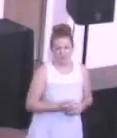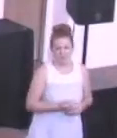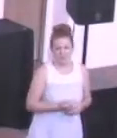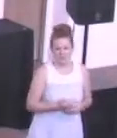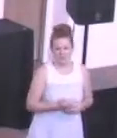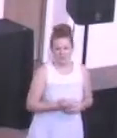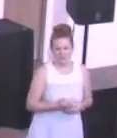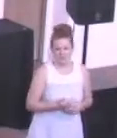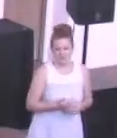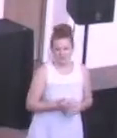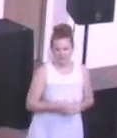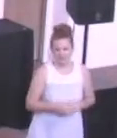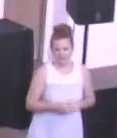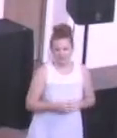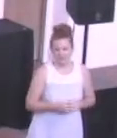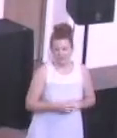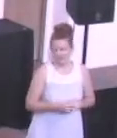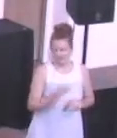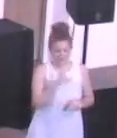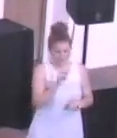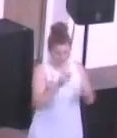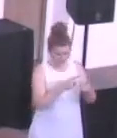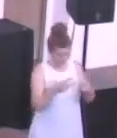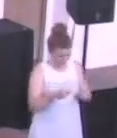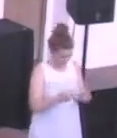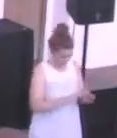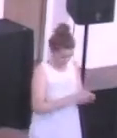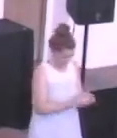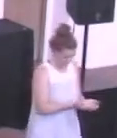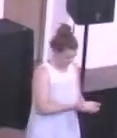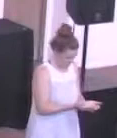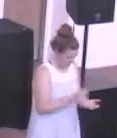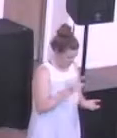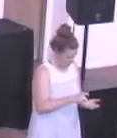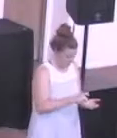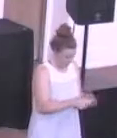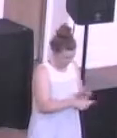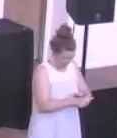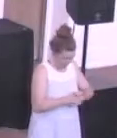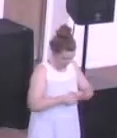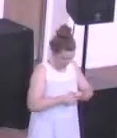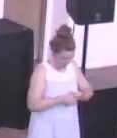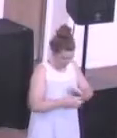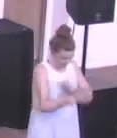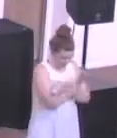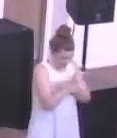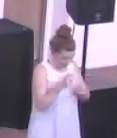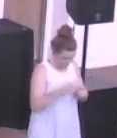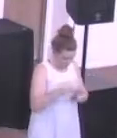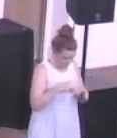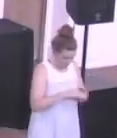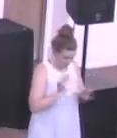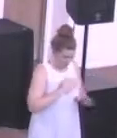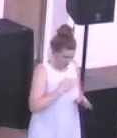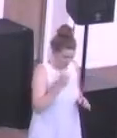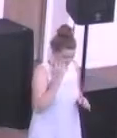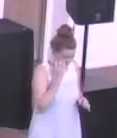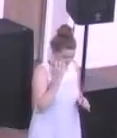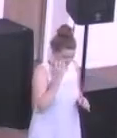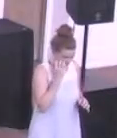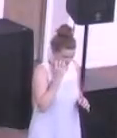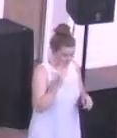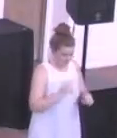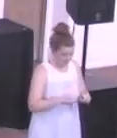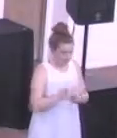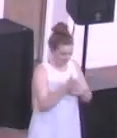Now, I tell you something. No place in the Bible does it say that we're supposed to hide God's word in our phone. But this is where it stays a